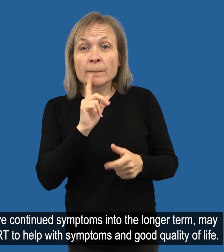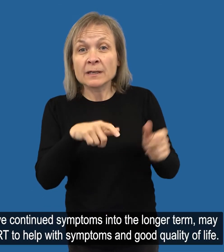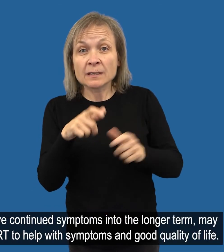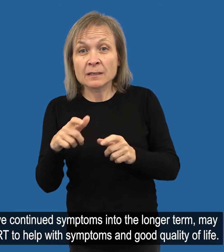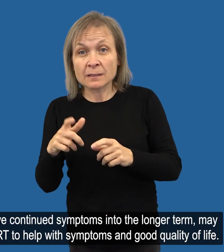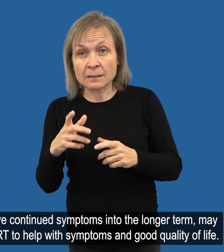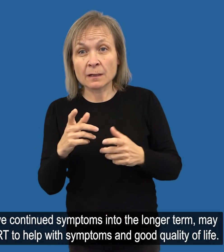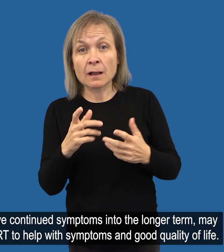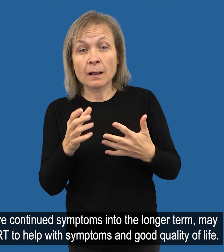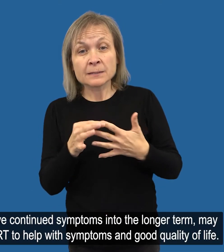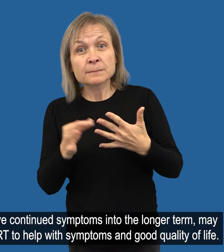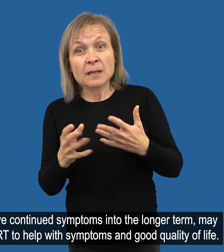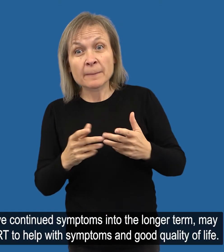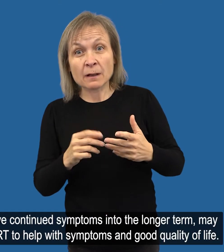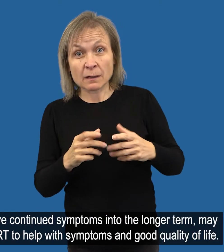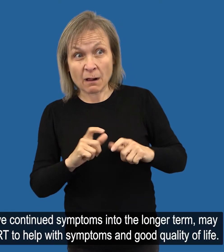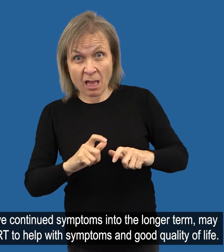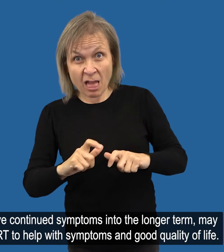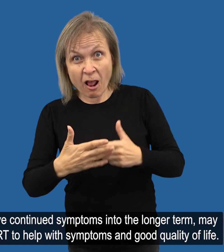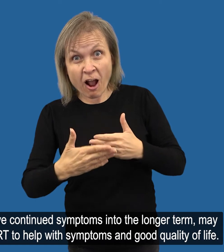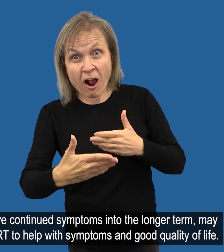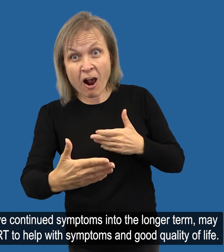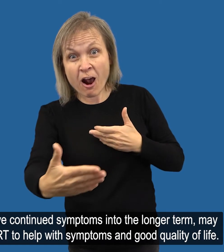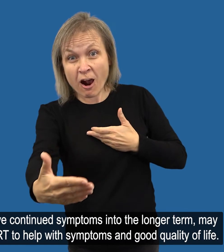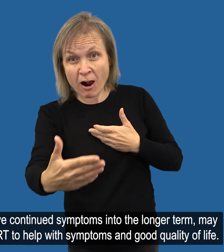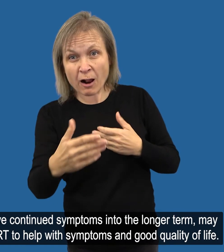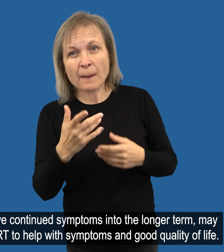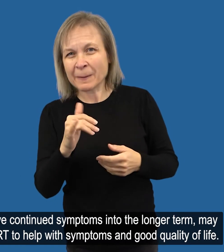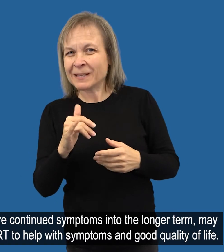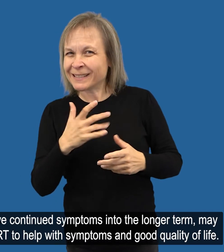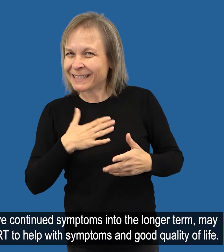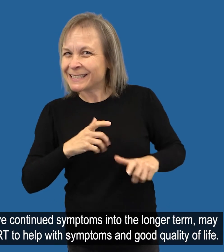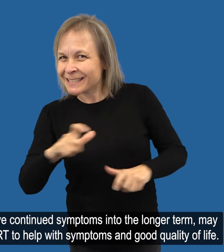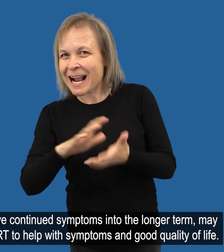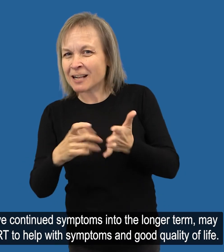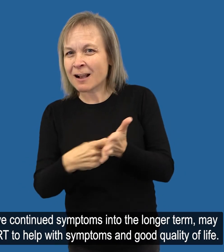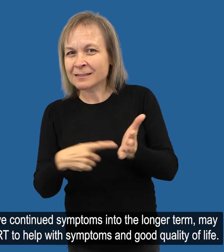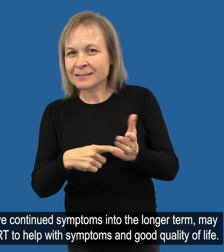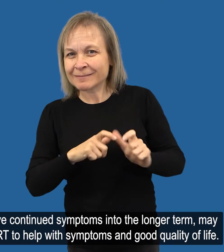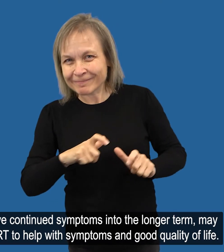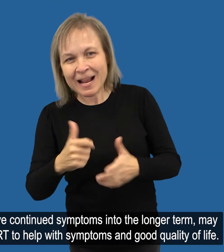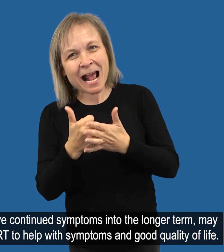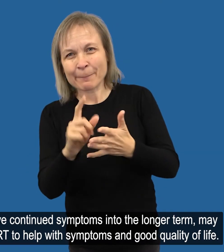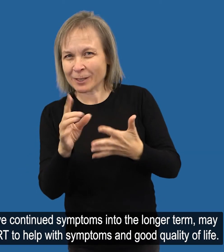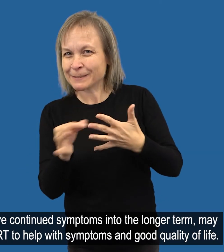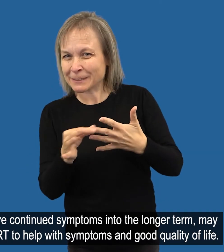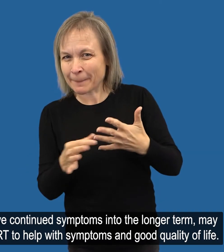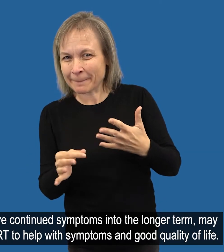Some women who have continued symptoms into the longer term may need to keep taking HRT to help with symptoms and good quality